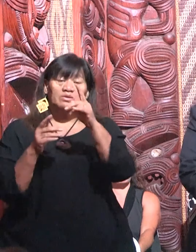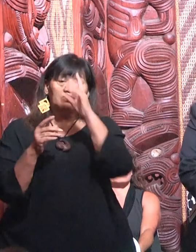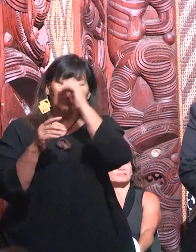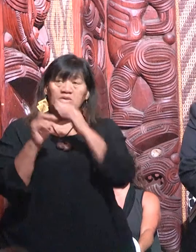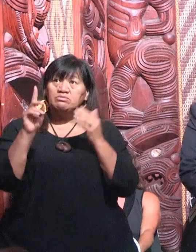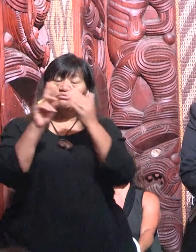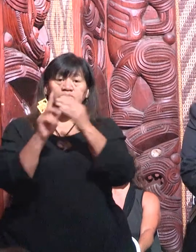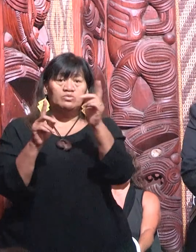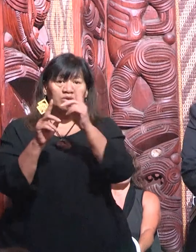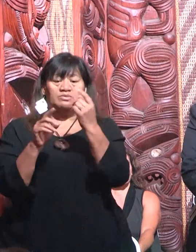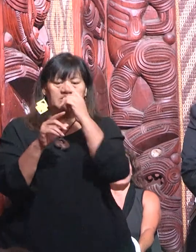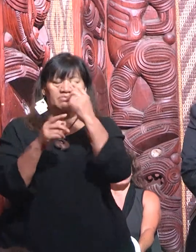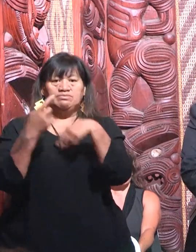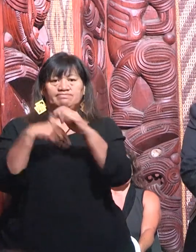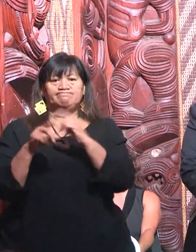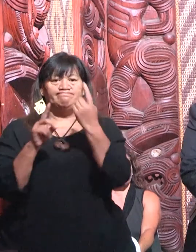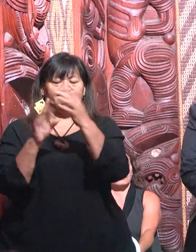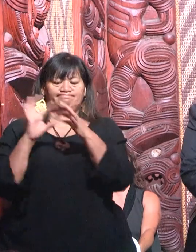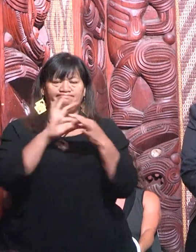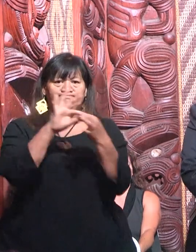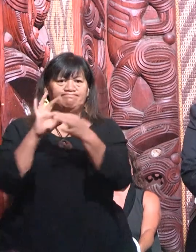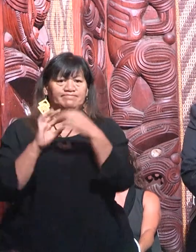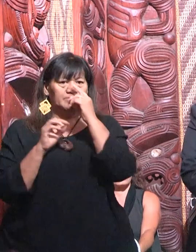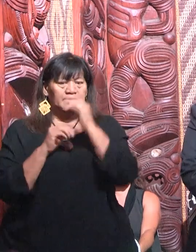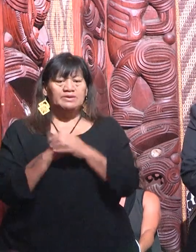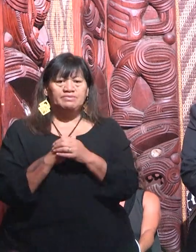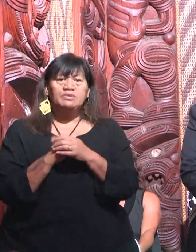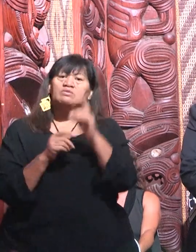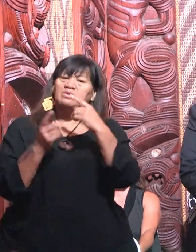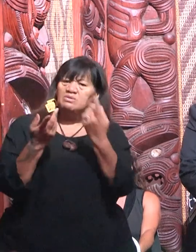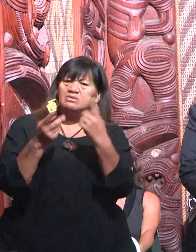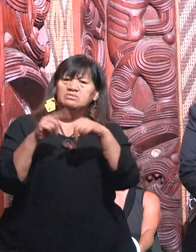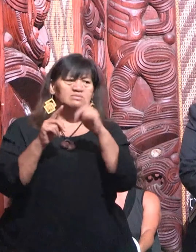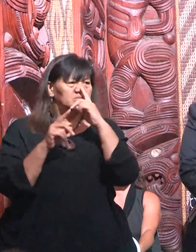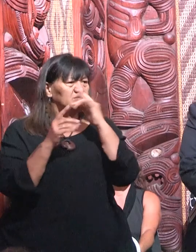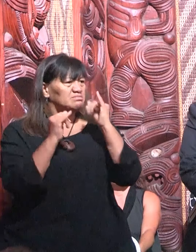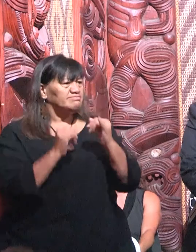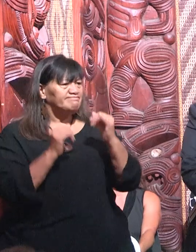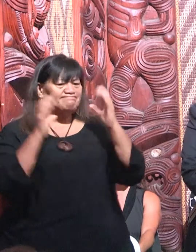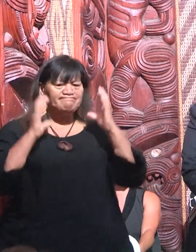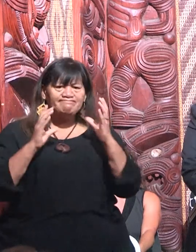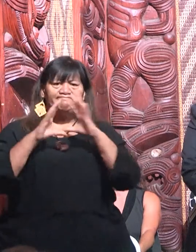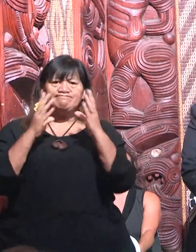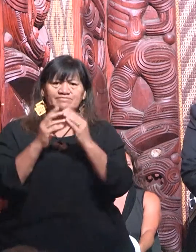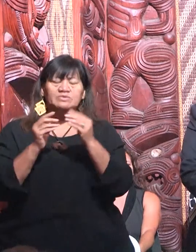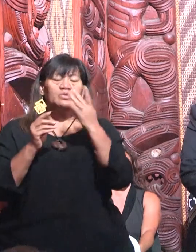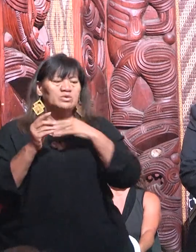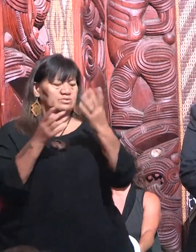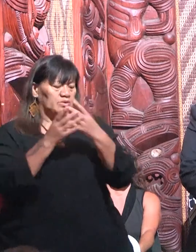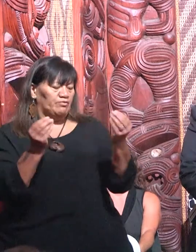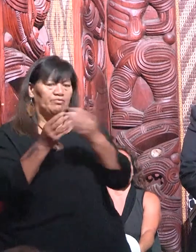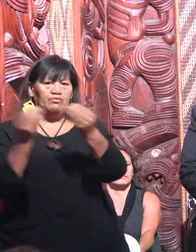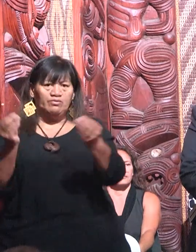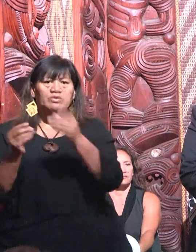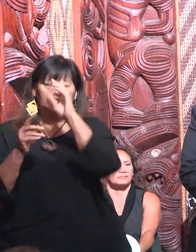tai. Ura mai te rā, uiti mai te rā, unu ia te toimaa te kinoa tāngata. We te kina